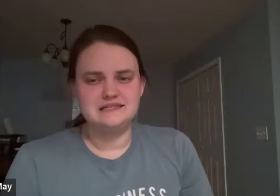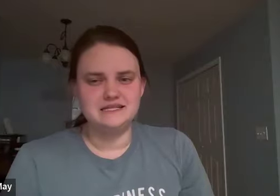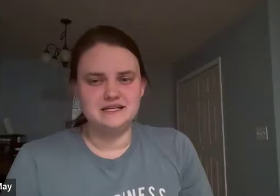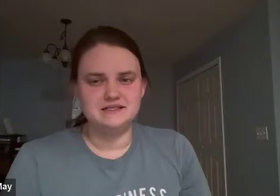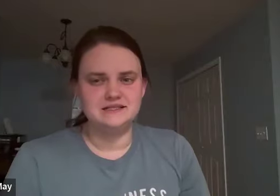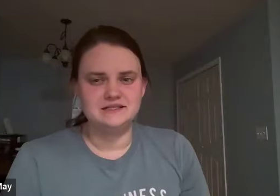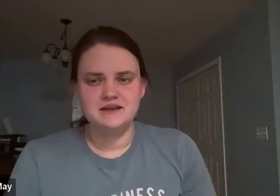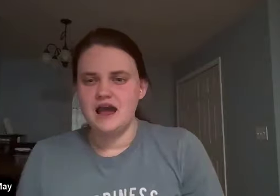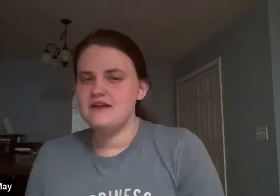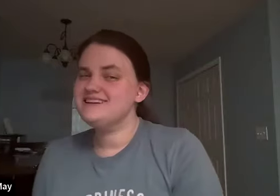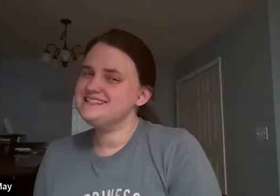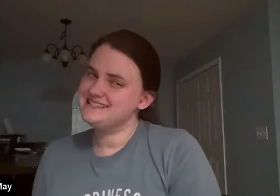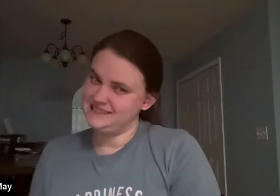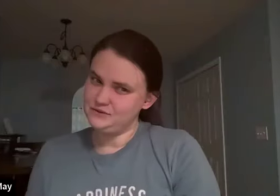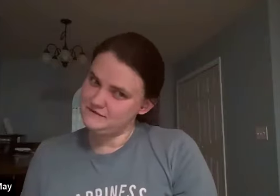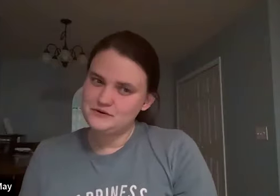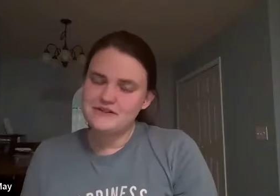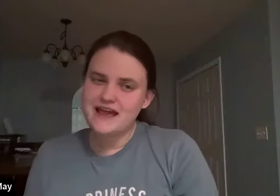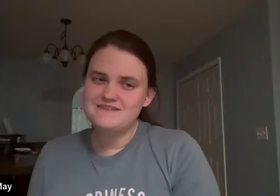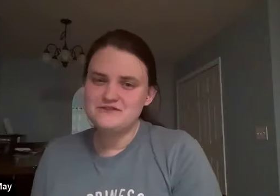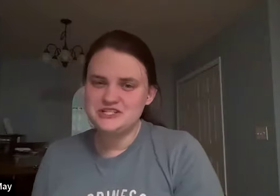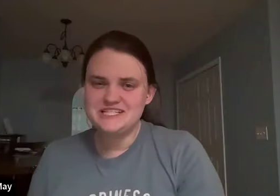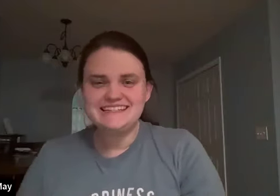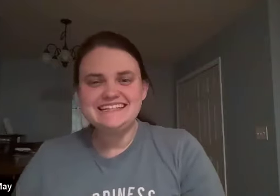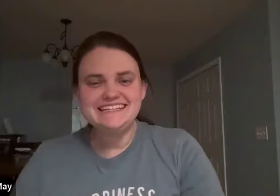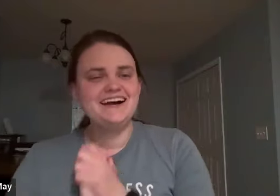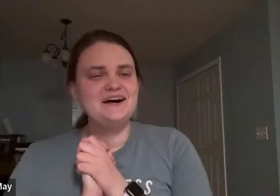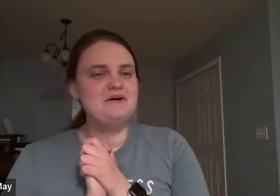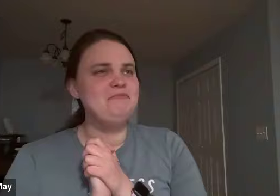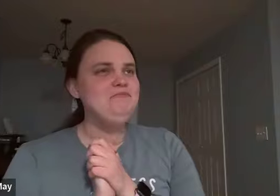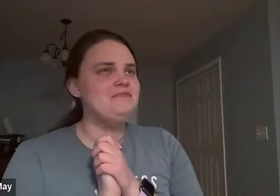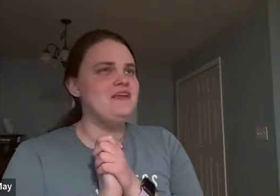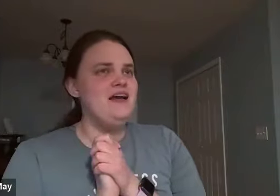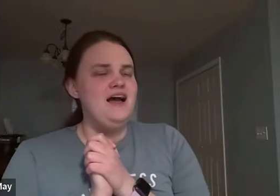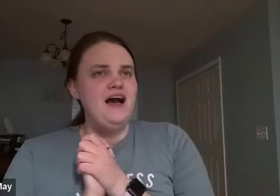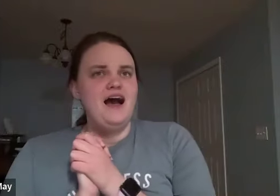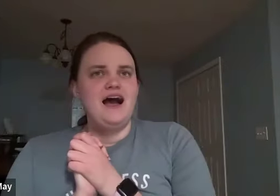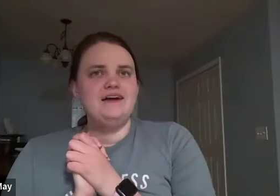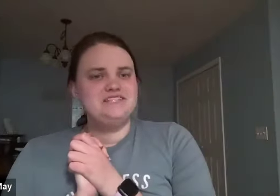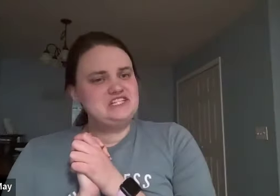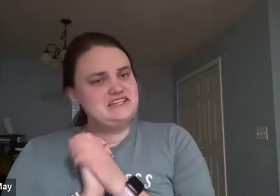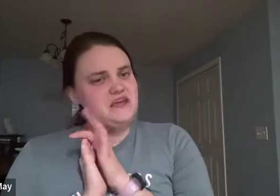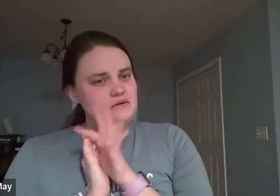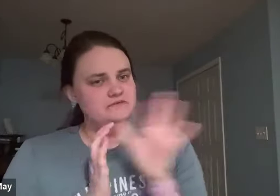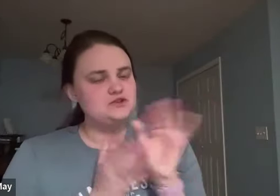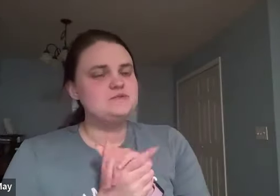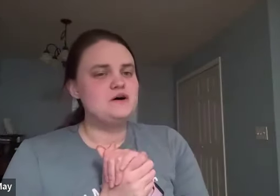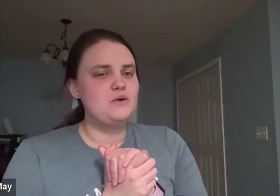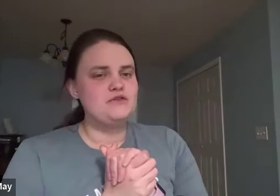Quesadilla. I've not seen one for that, unfortunately. I've just seen that one finger spelled, or they'll